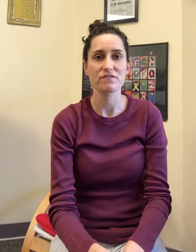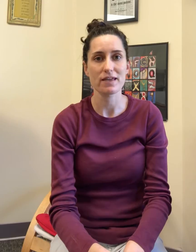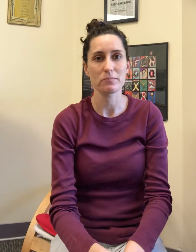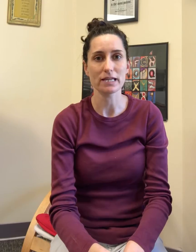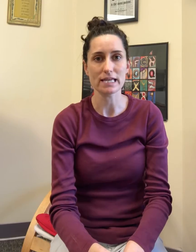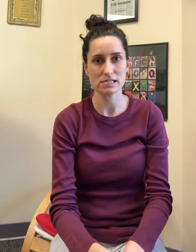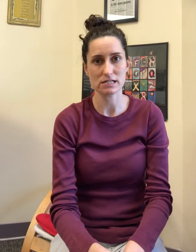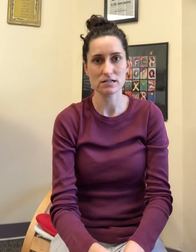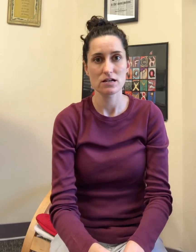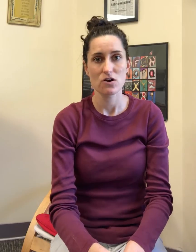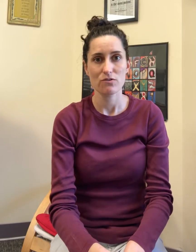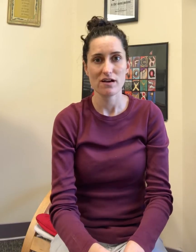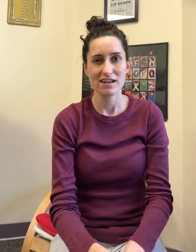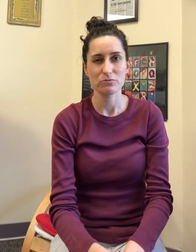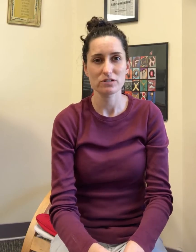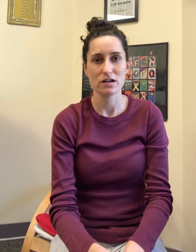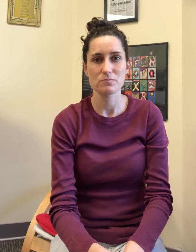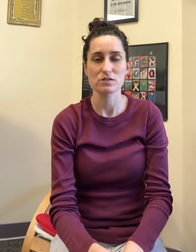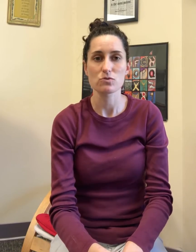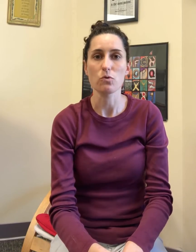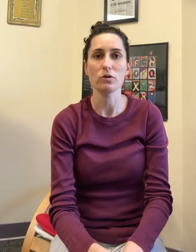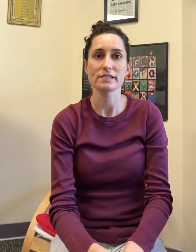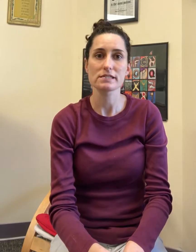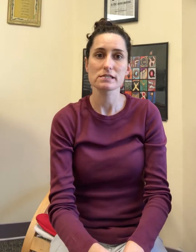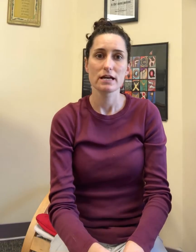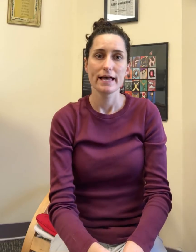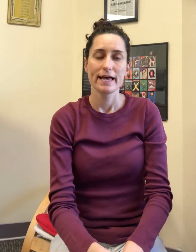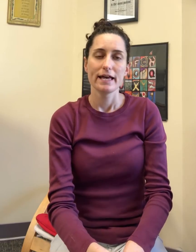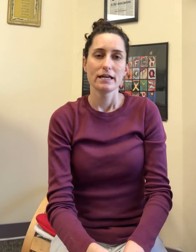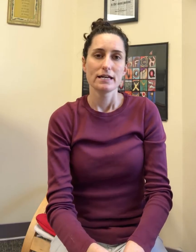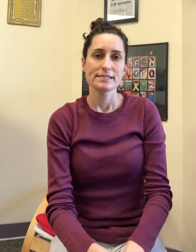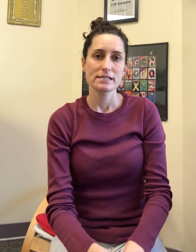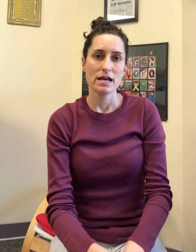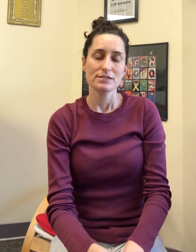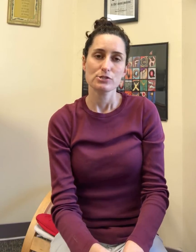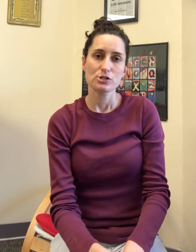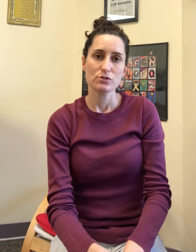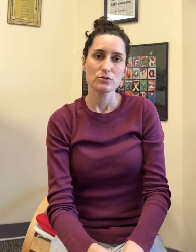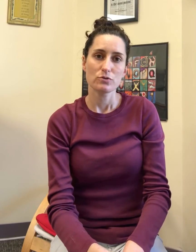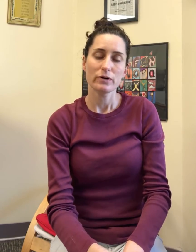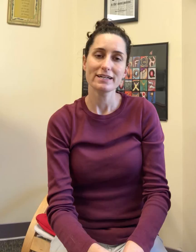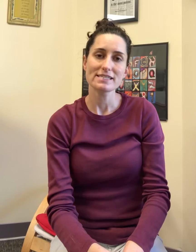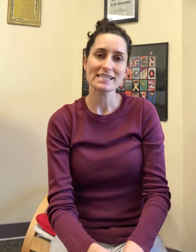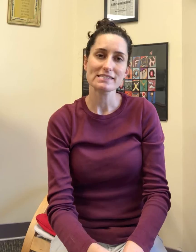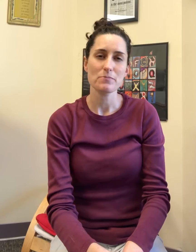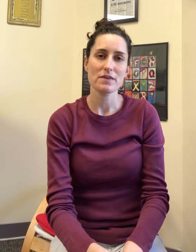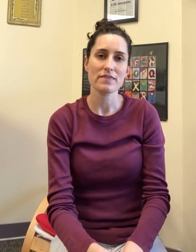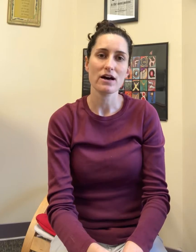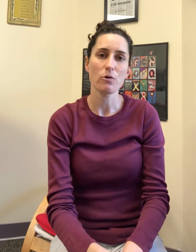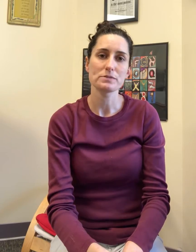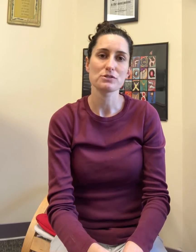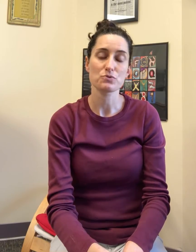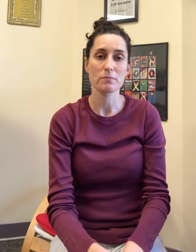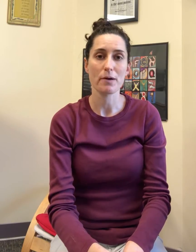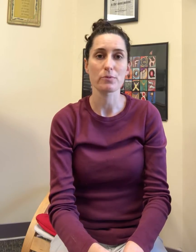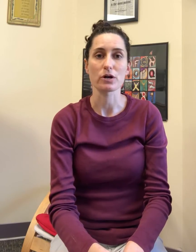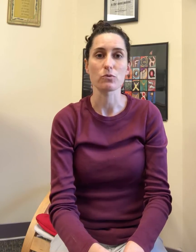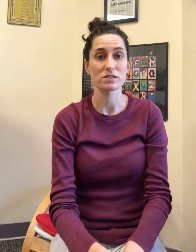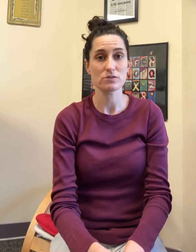families and we're not able to come to school, it's nice to sing something that helps us remember what's